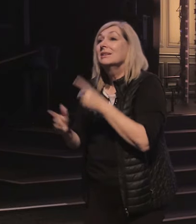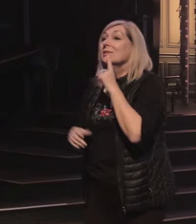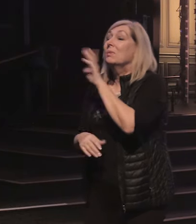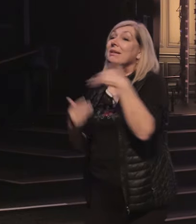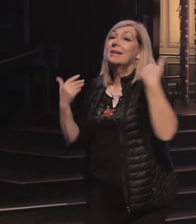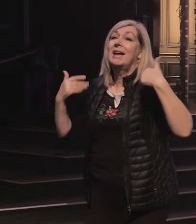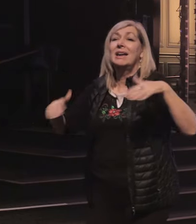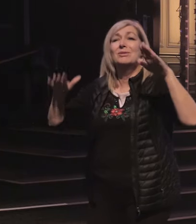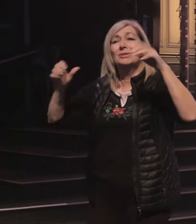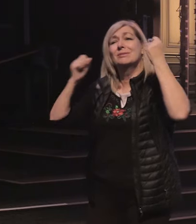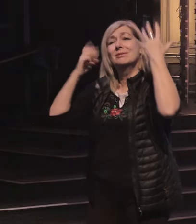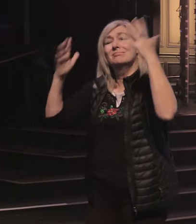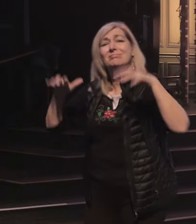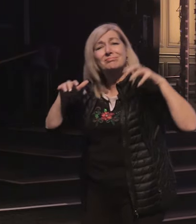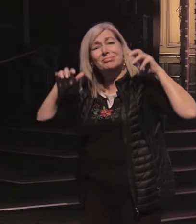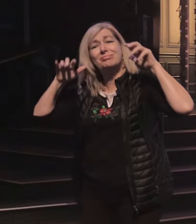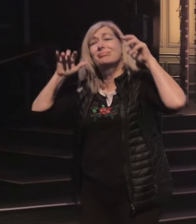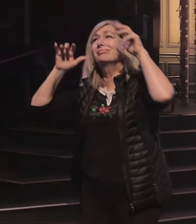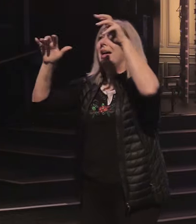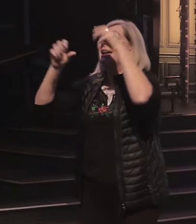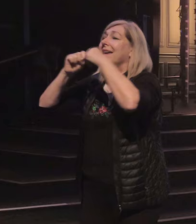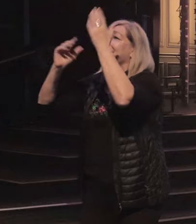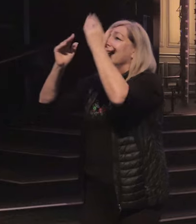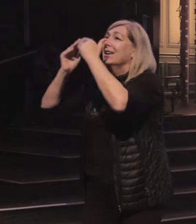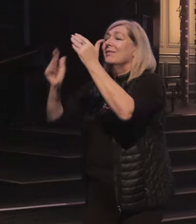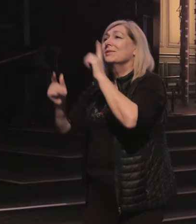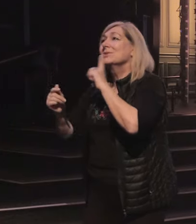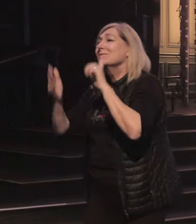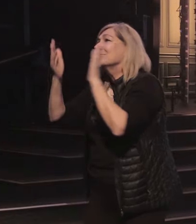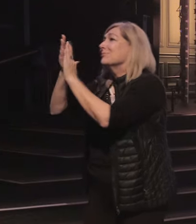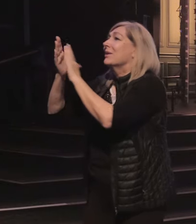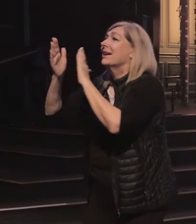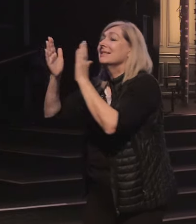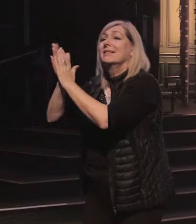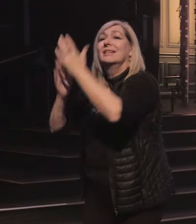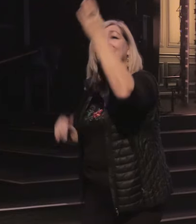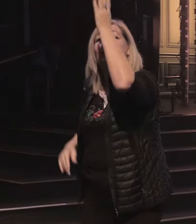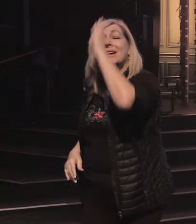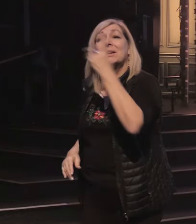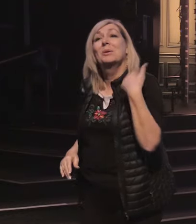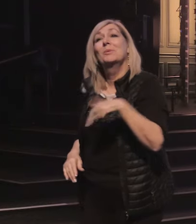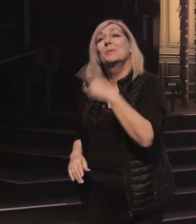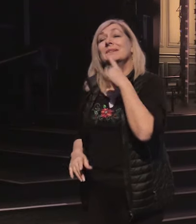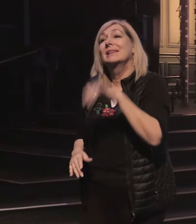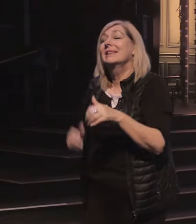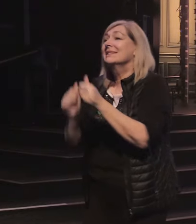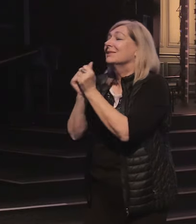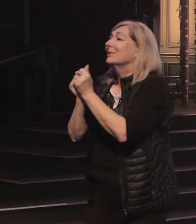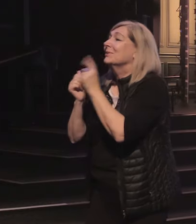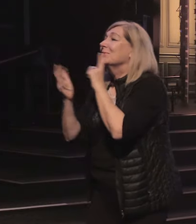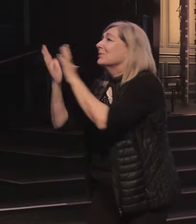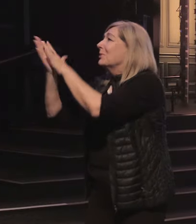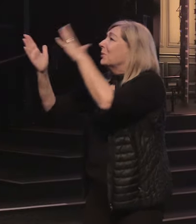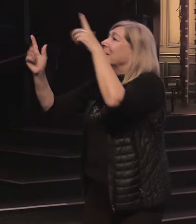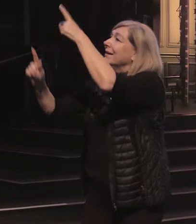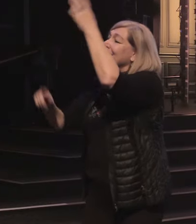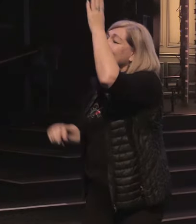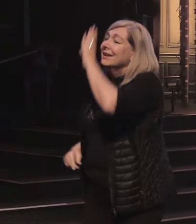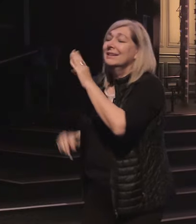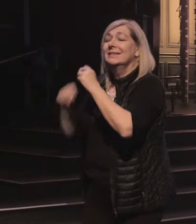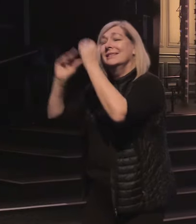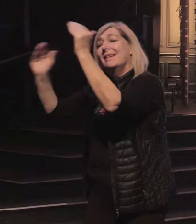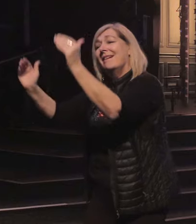a multitude of the heavenly host praising God and saying, and let's say this together, "Glory to God in the